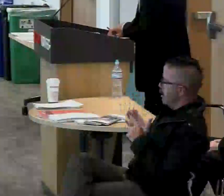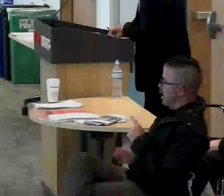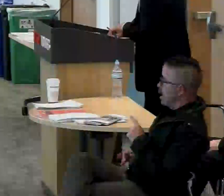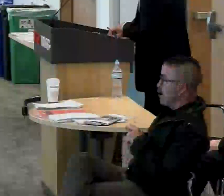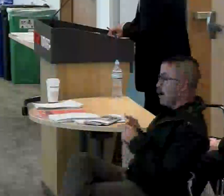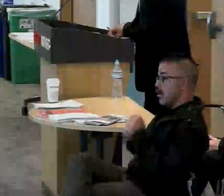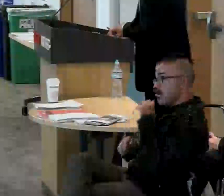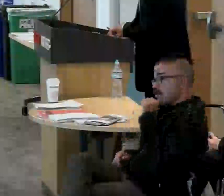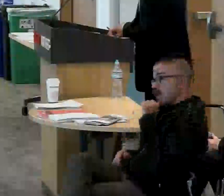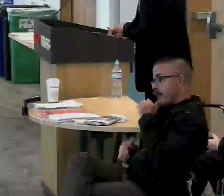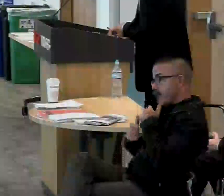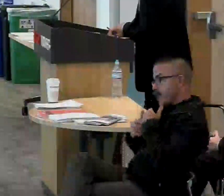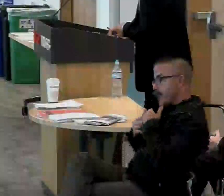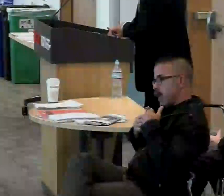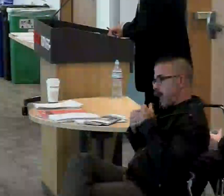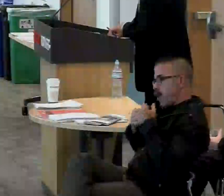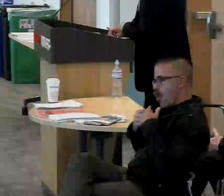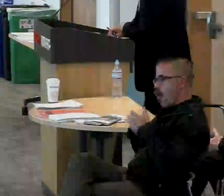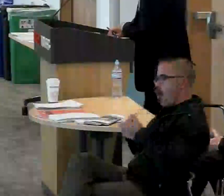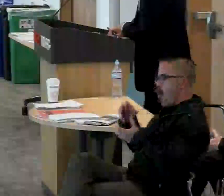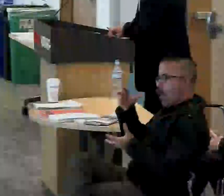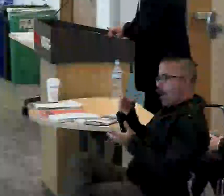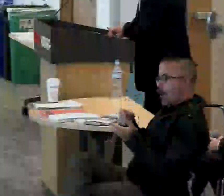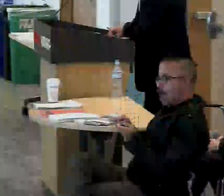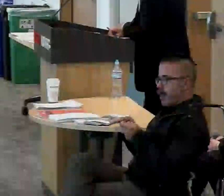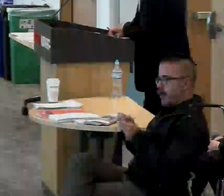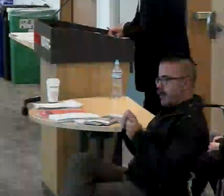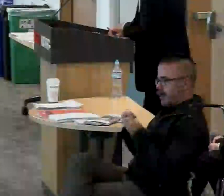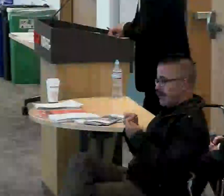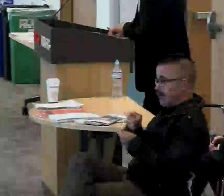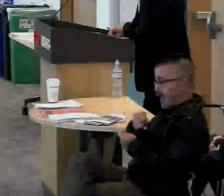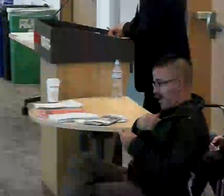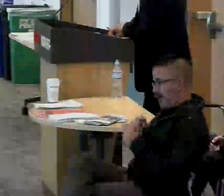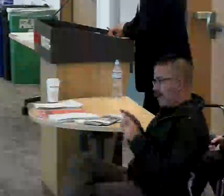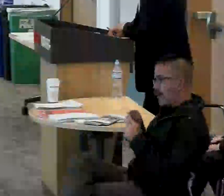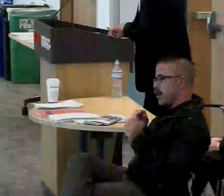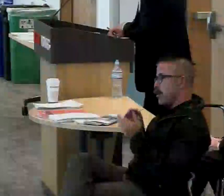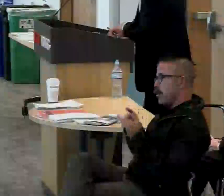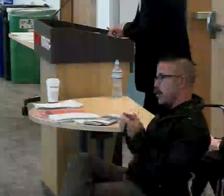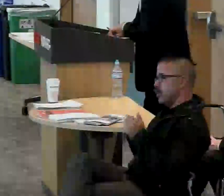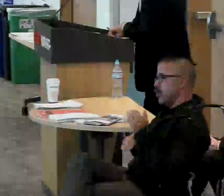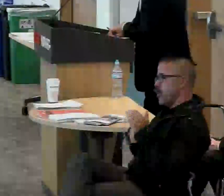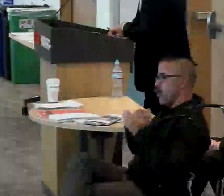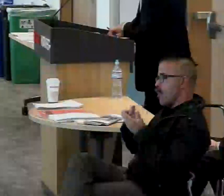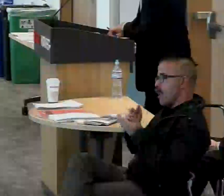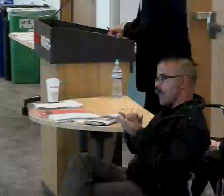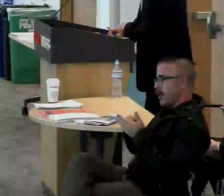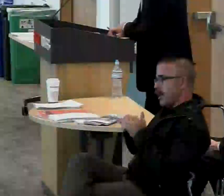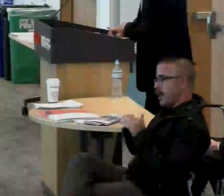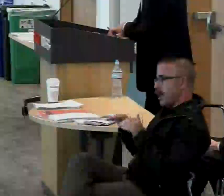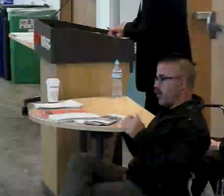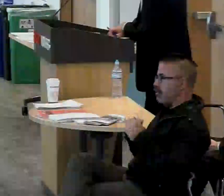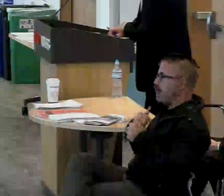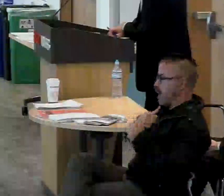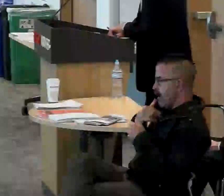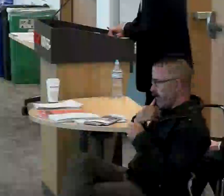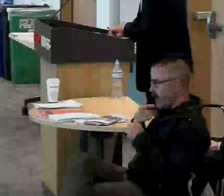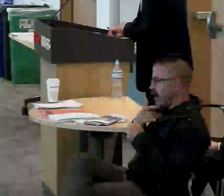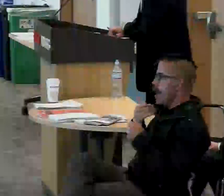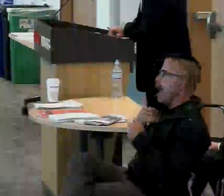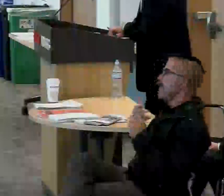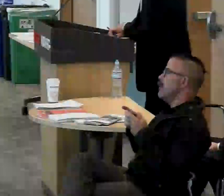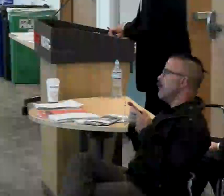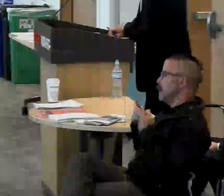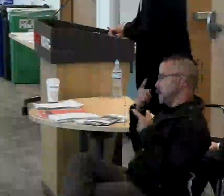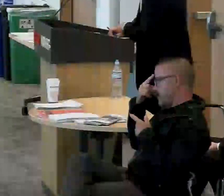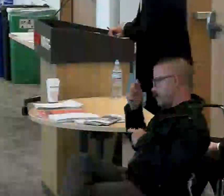a different approach to get to that level. So I think that there's a role for nonprofits, and there's also,